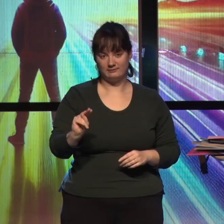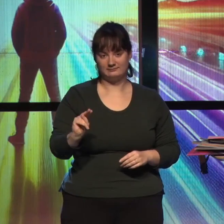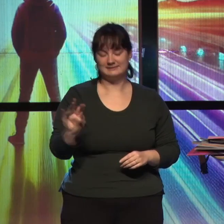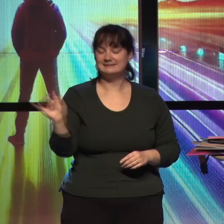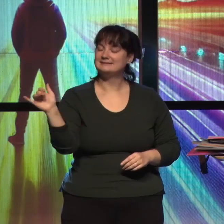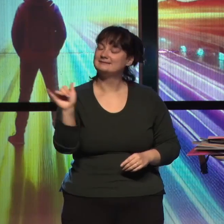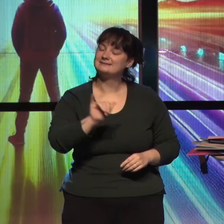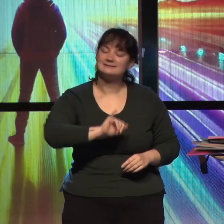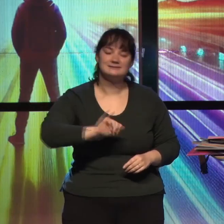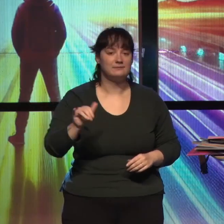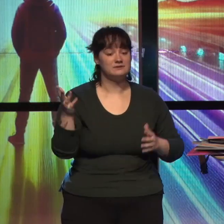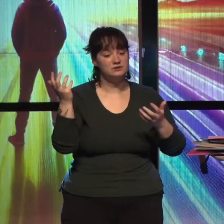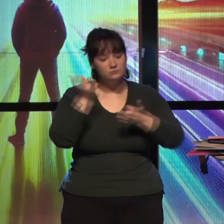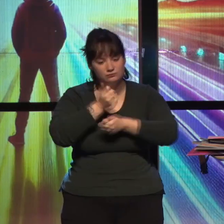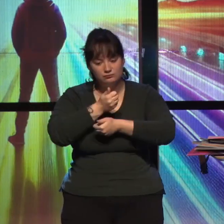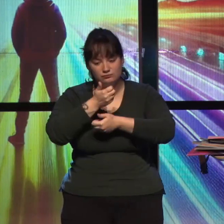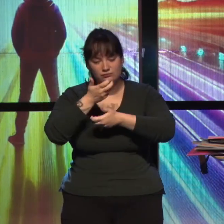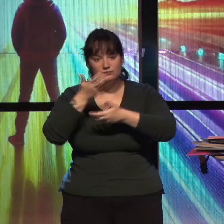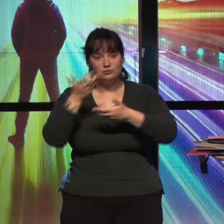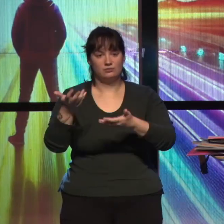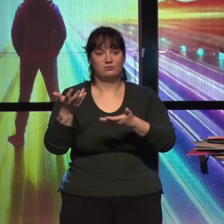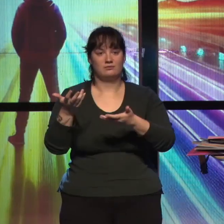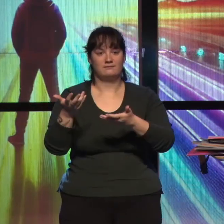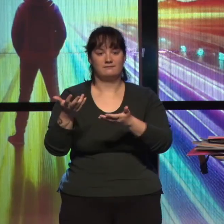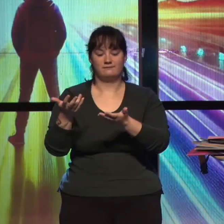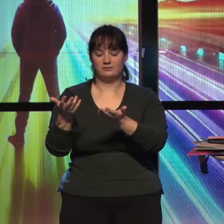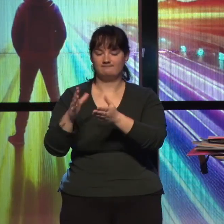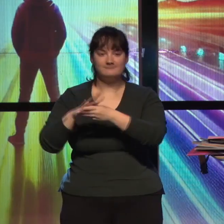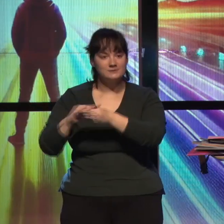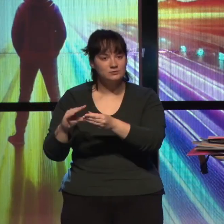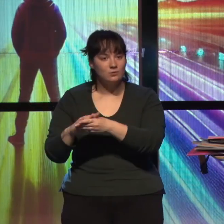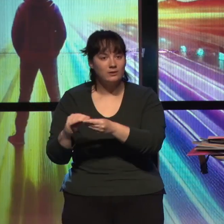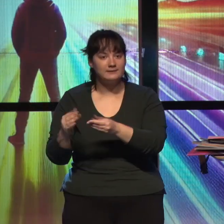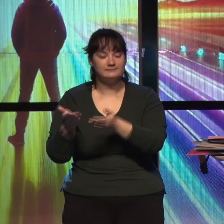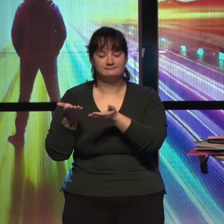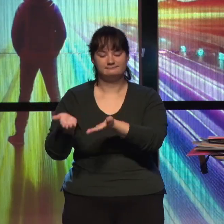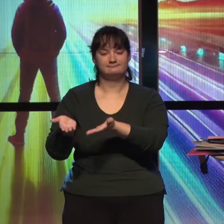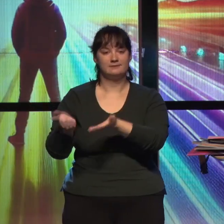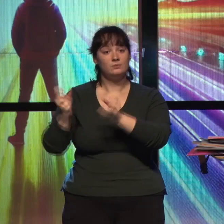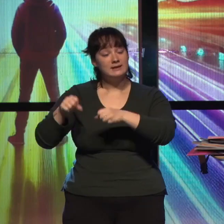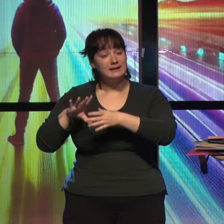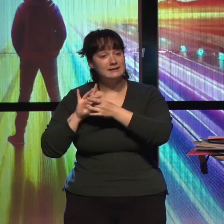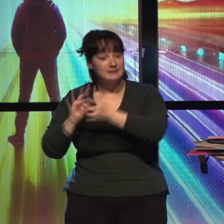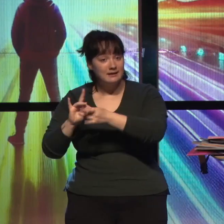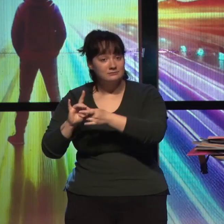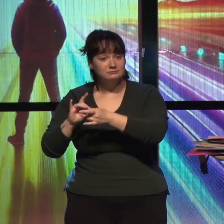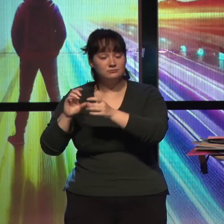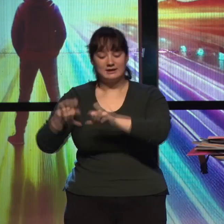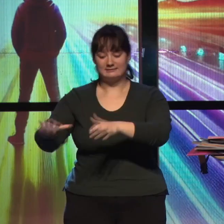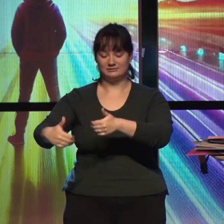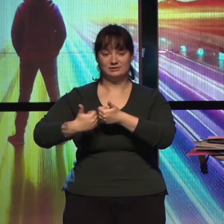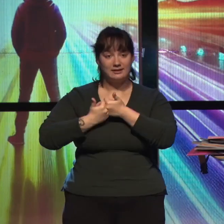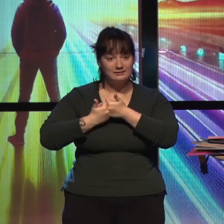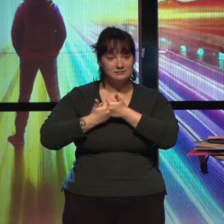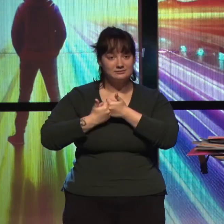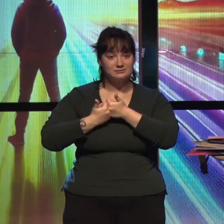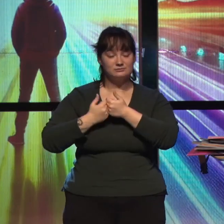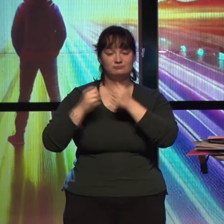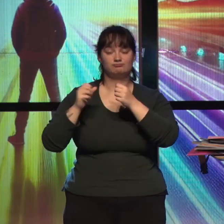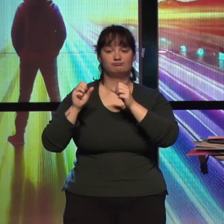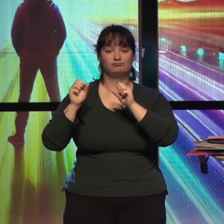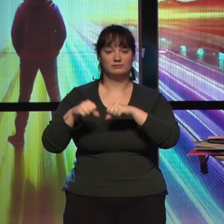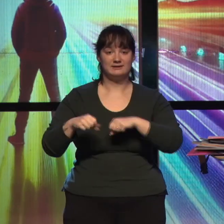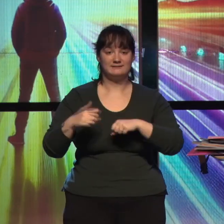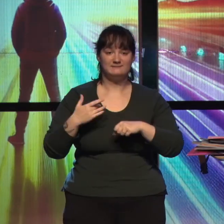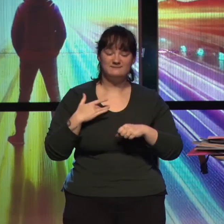beautiful piece of literature that offers us a big story that we can connect with, that we can be challenged by, that we can be moved